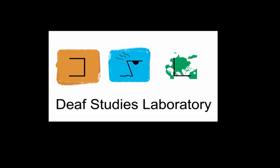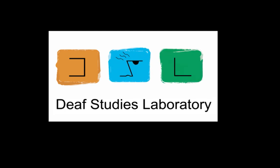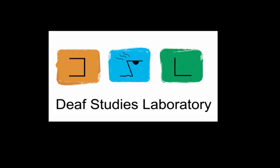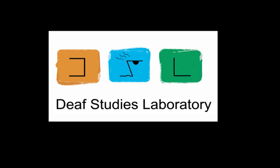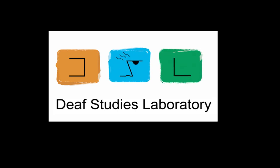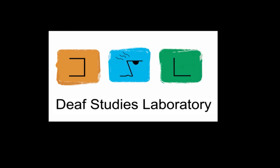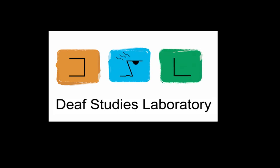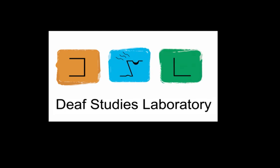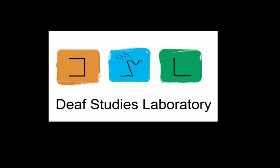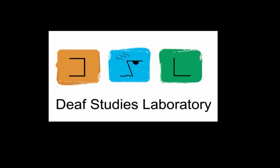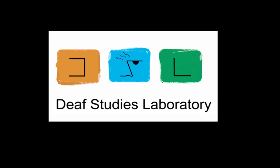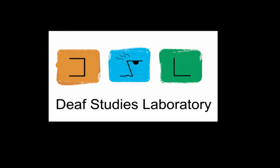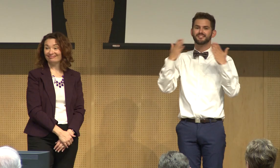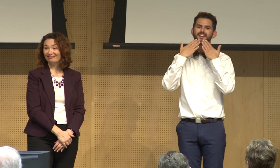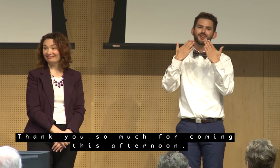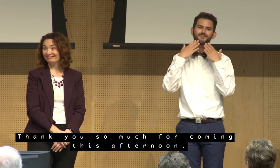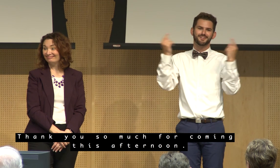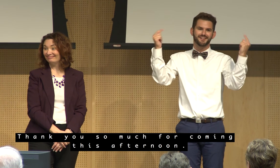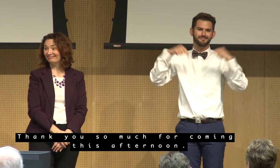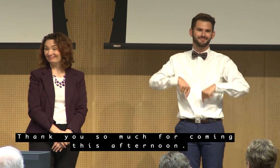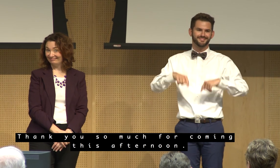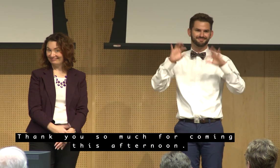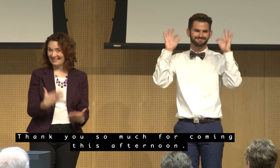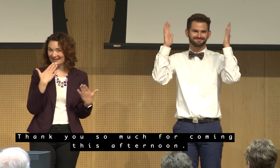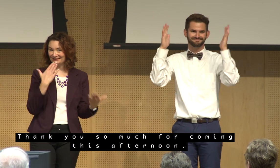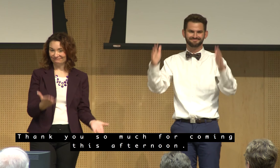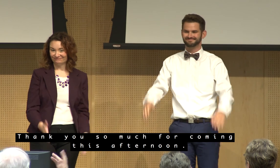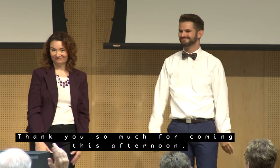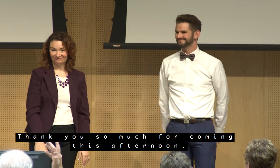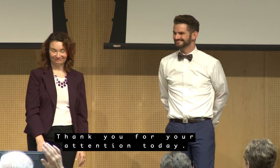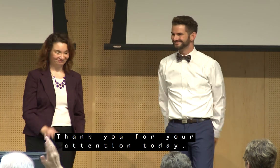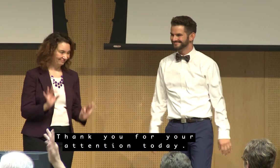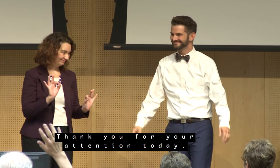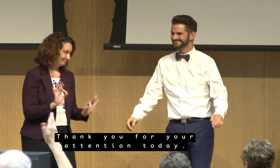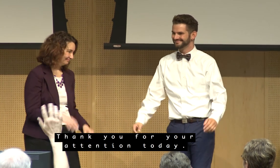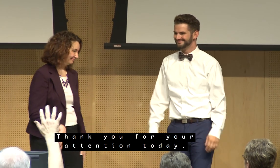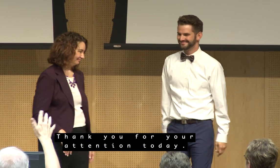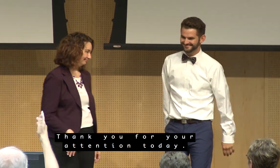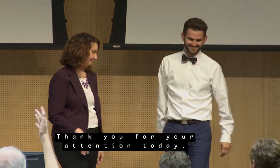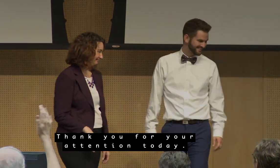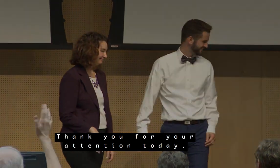Thank you so much for coming this afternoon. Thank you for your attention today.